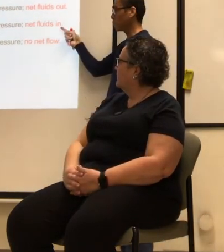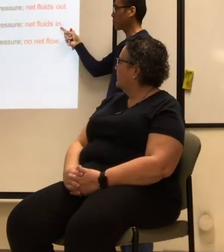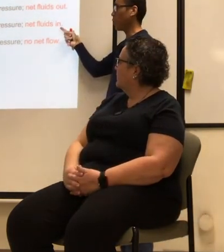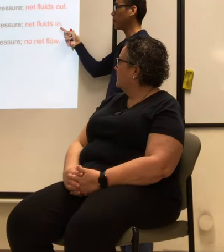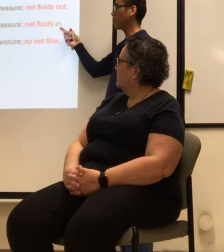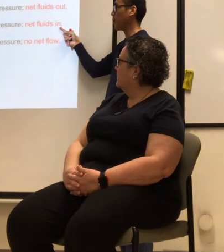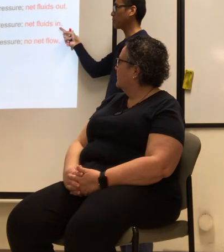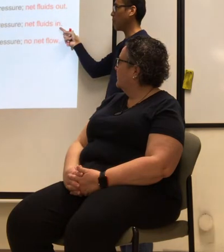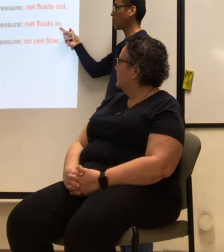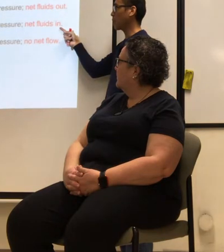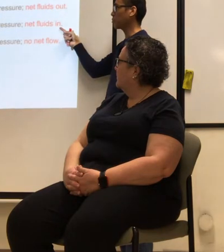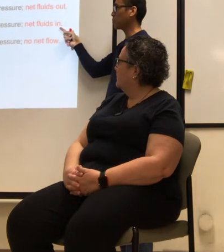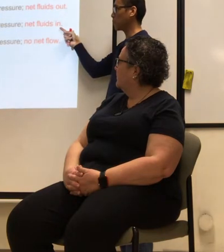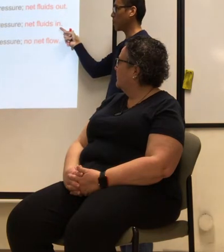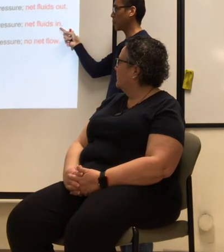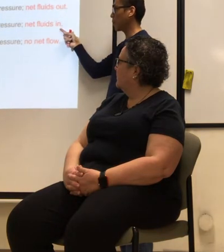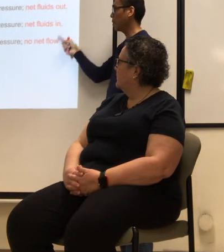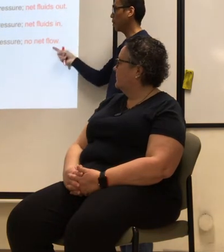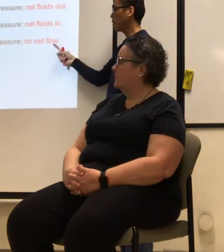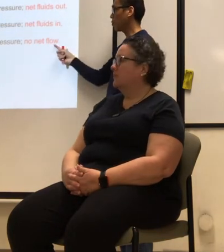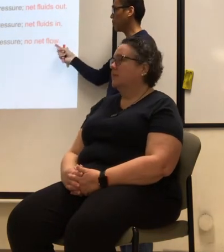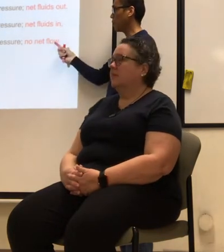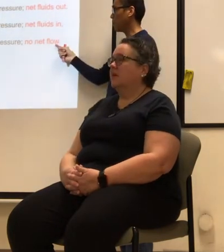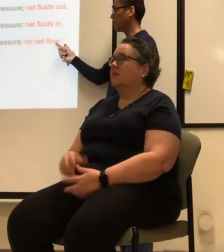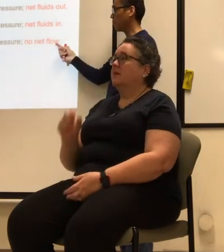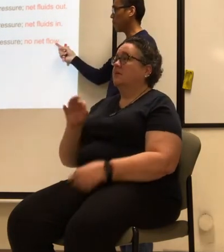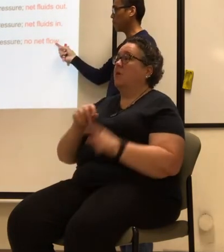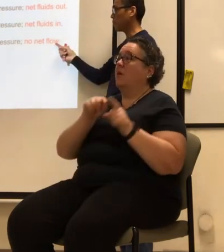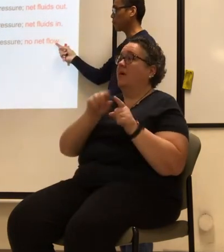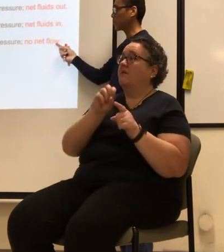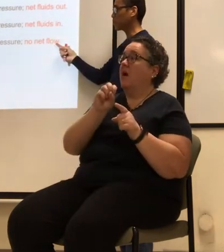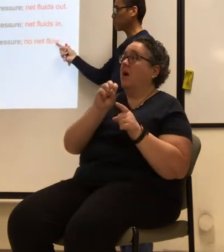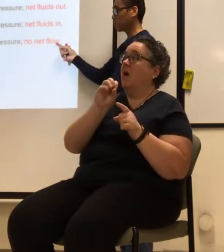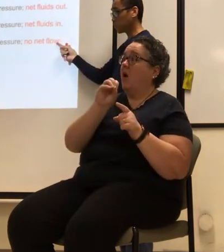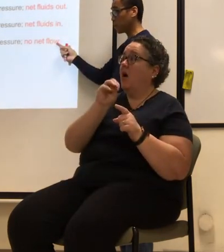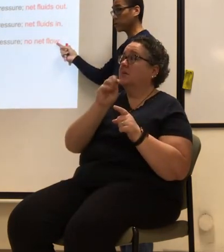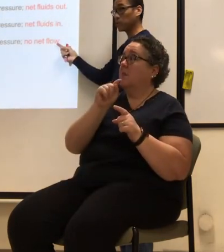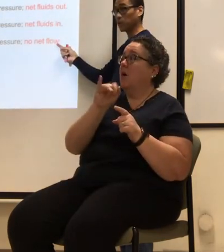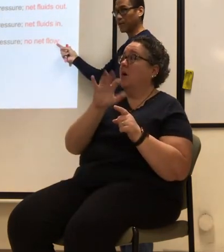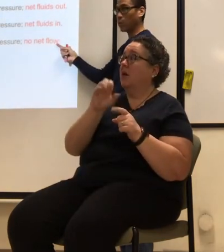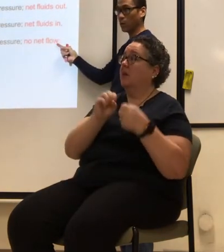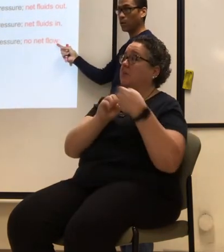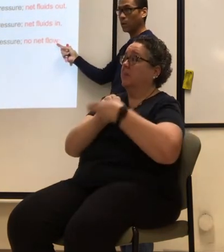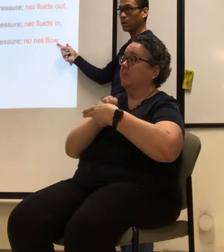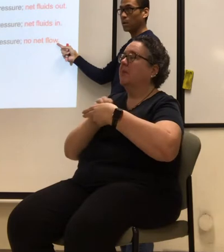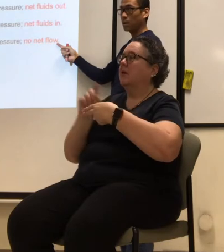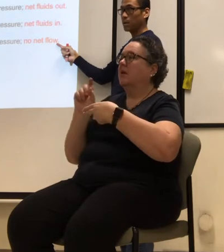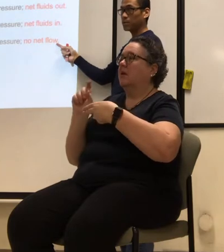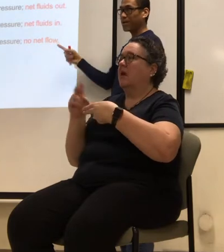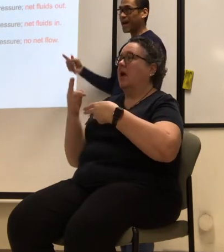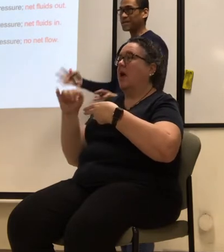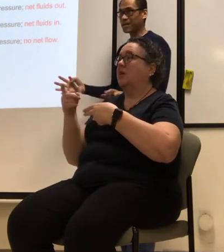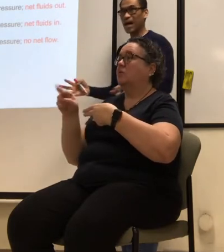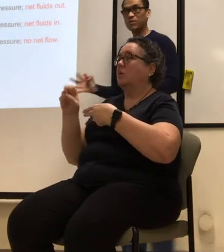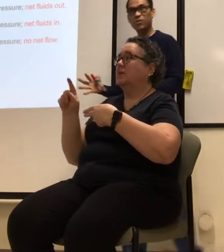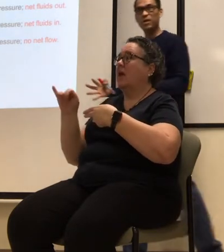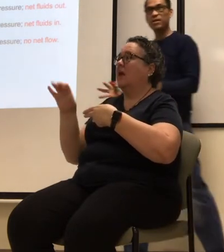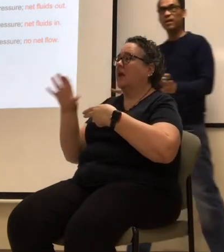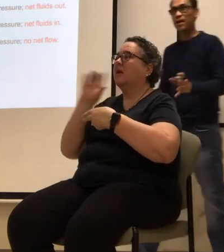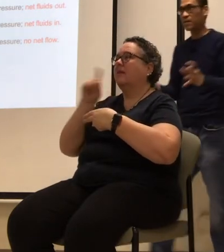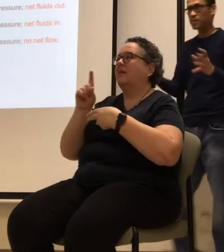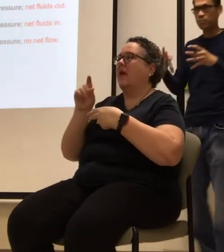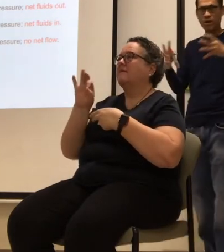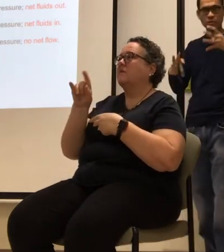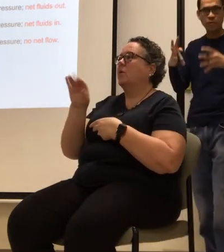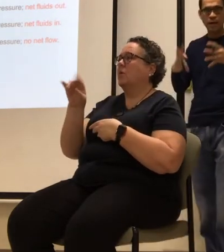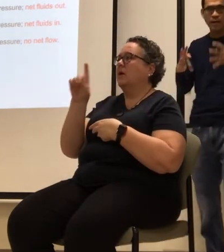true. Fluids go in if osmotic pressure is greater, and there will be no net flow if the pressures are equal. So you kind of see how